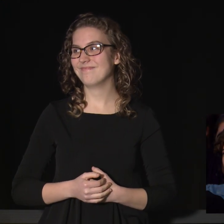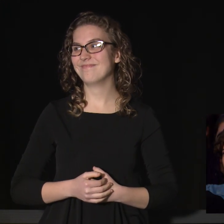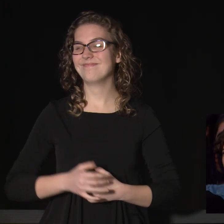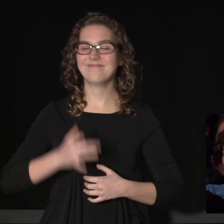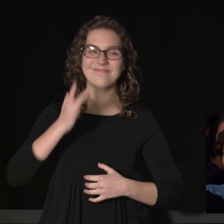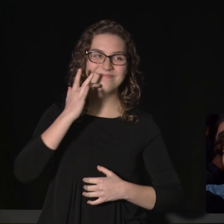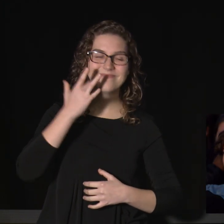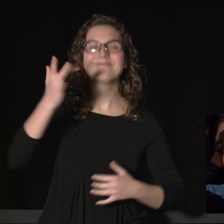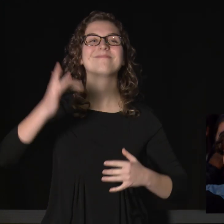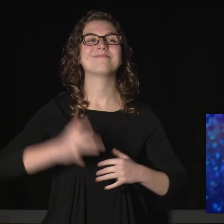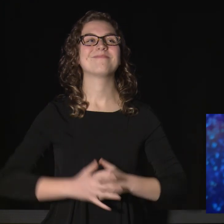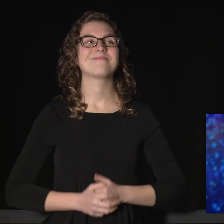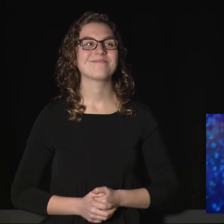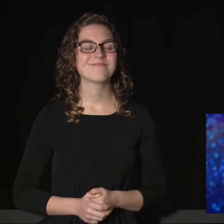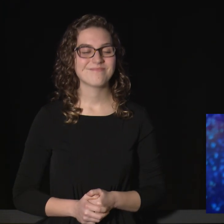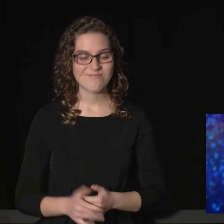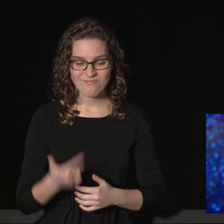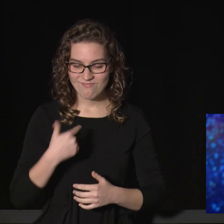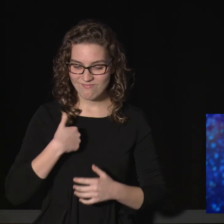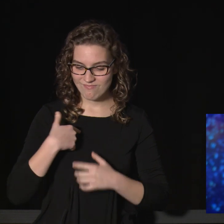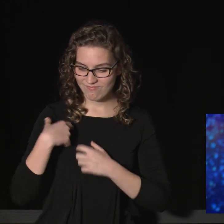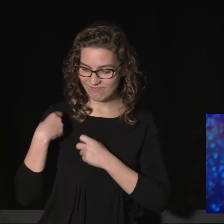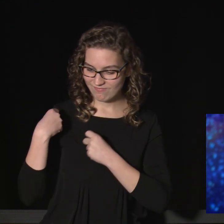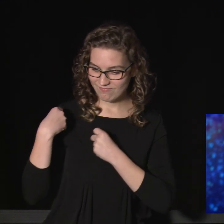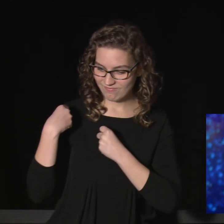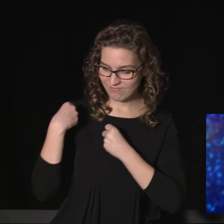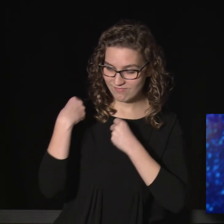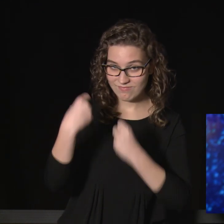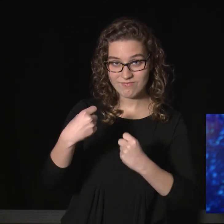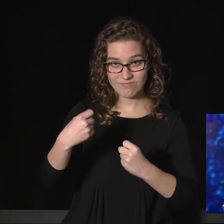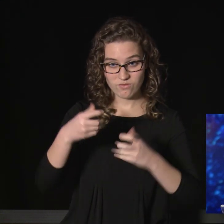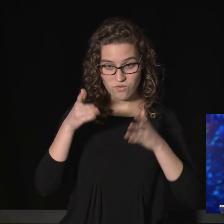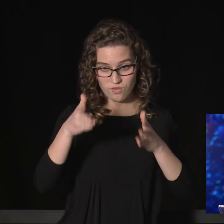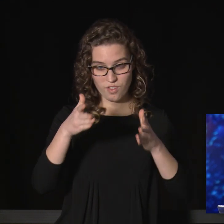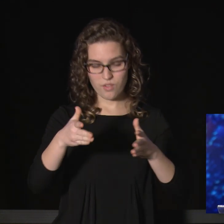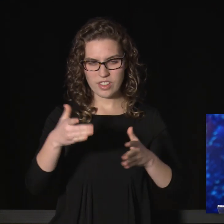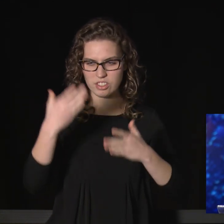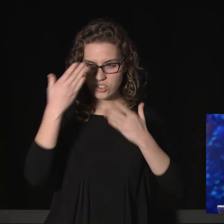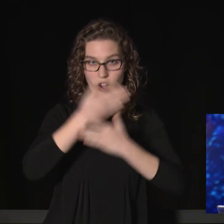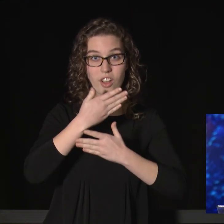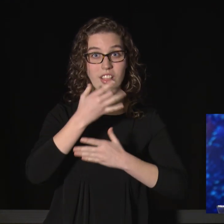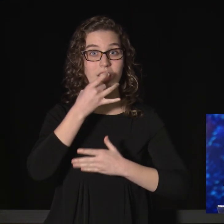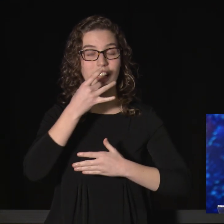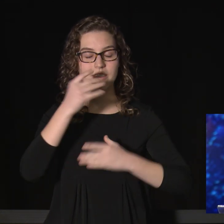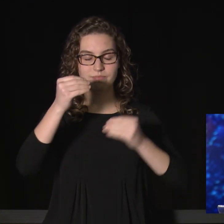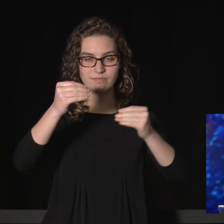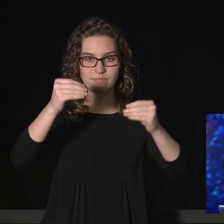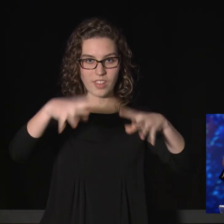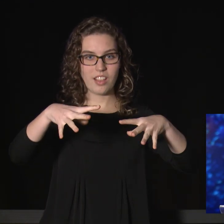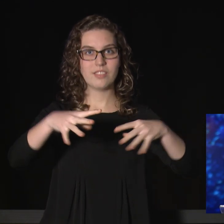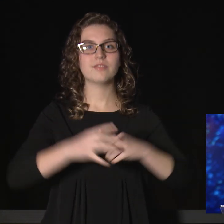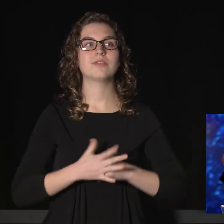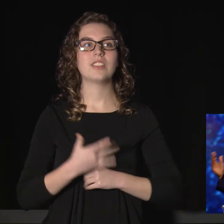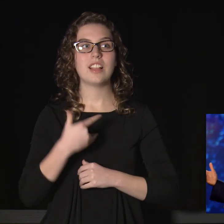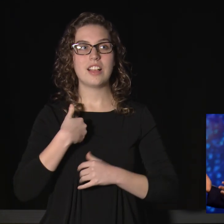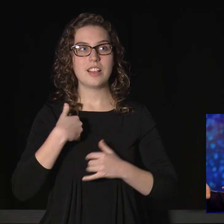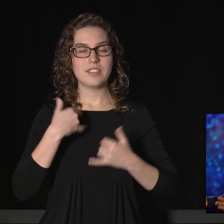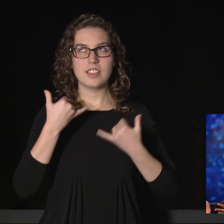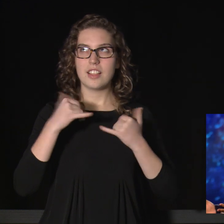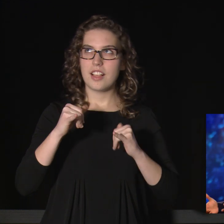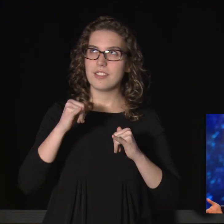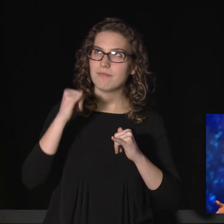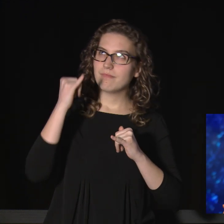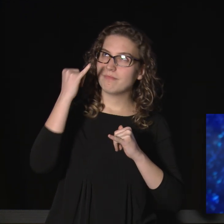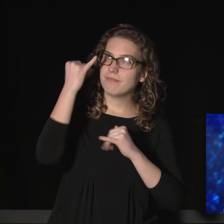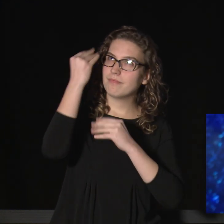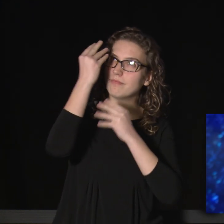I pull up into the driveway. It's dark now. The lights are on and I'm still rolling this picture around in my